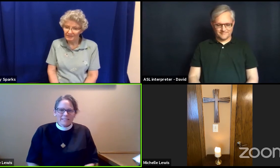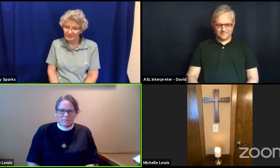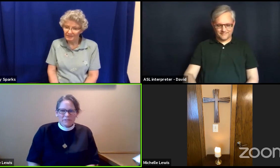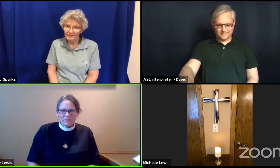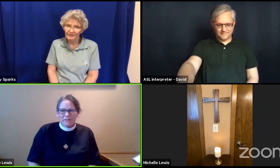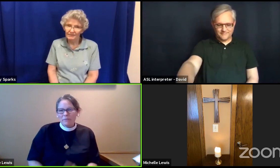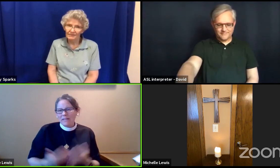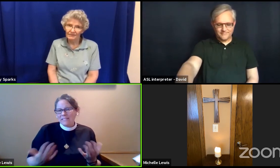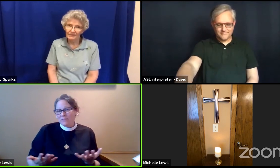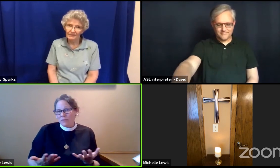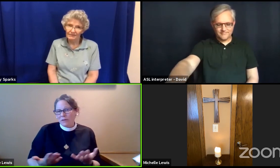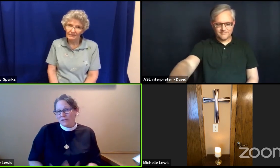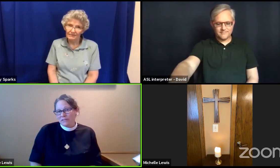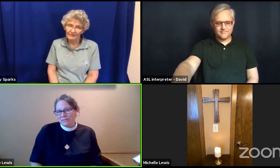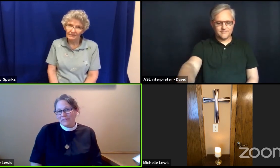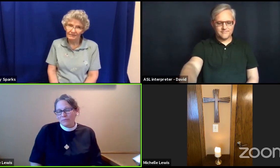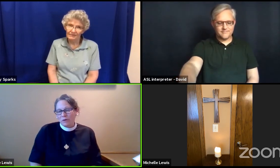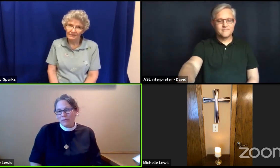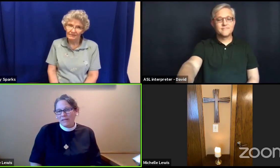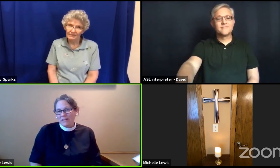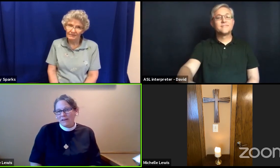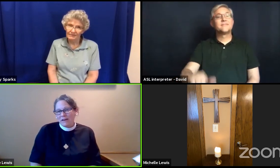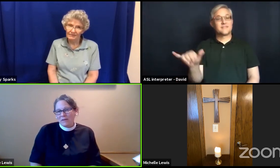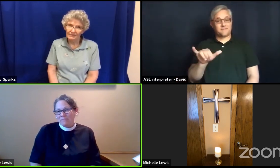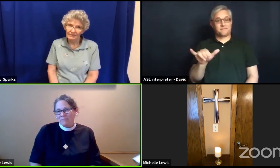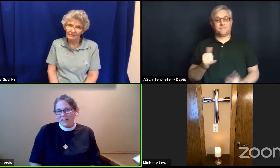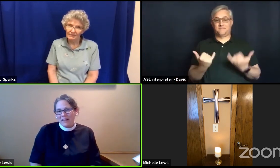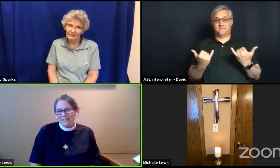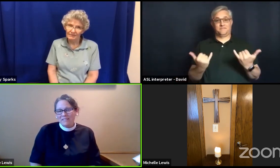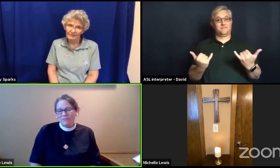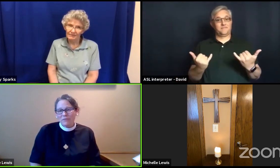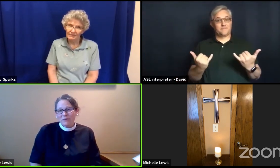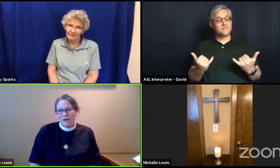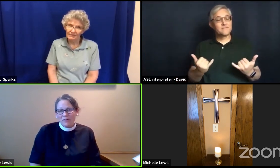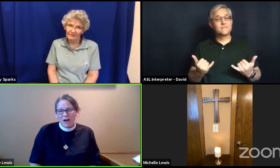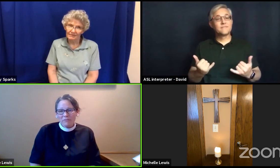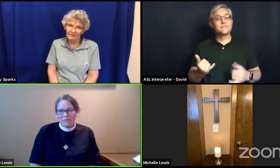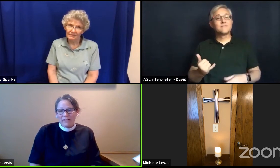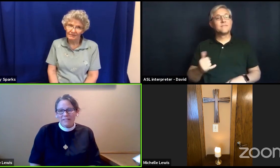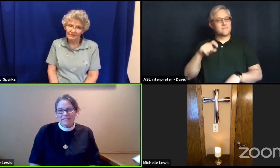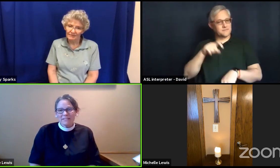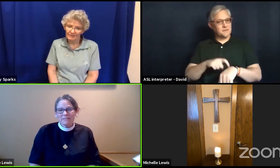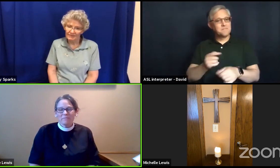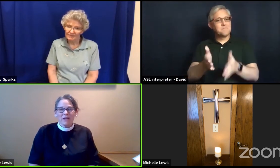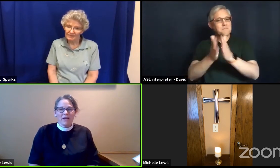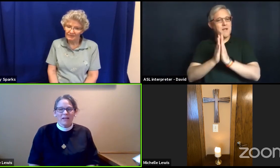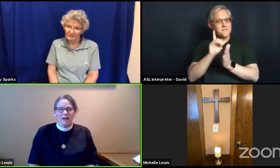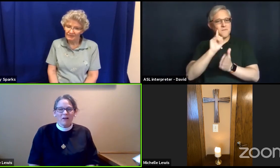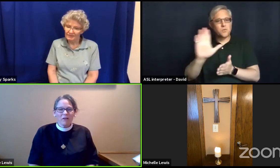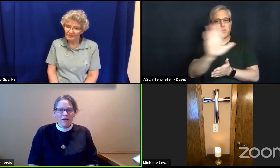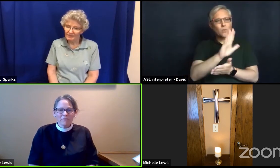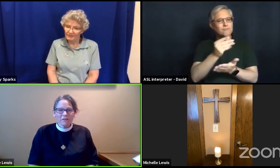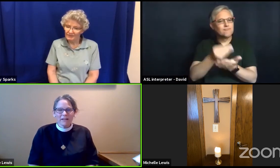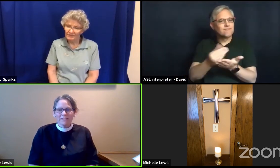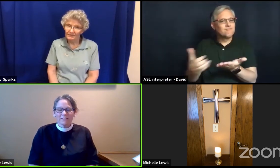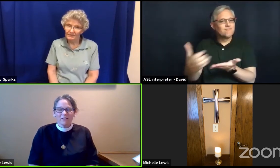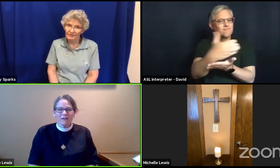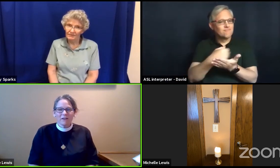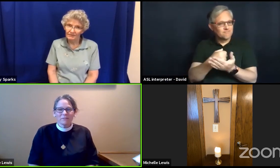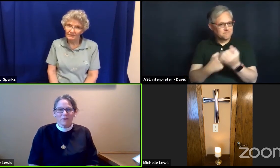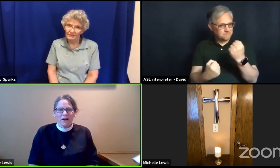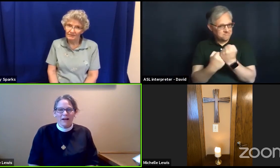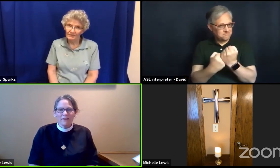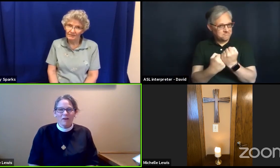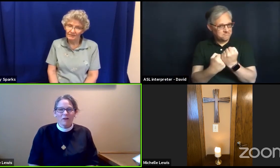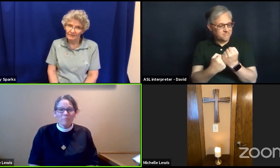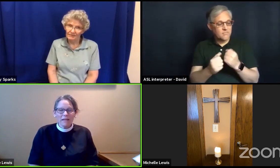And similarly, we get to the point in our service where we ask for our offerings. And our offerings